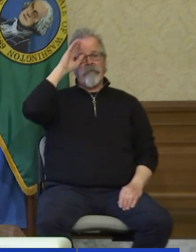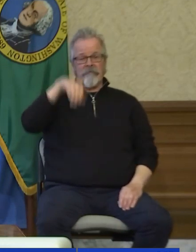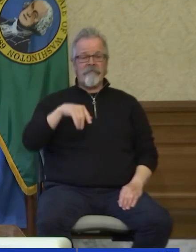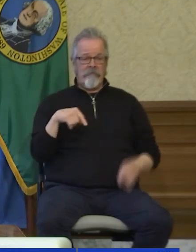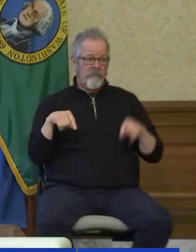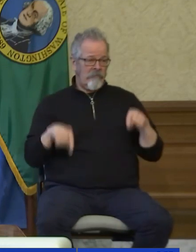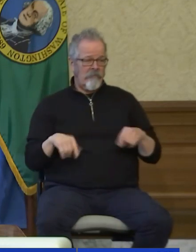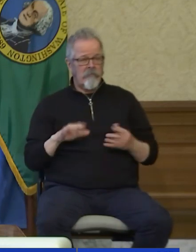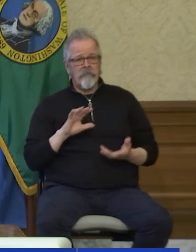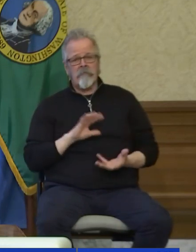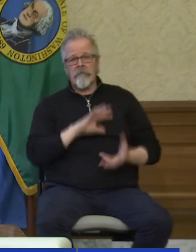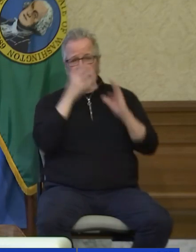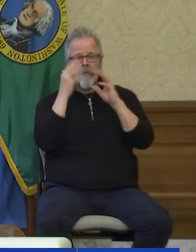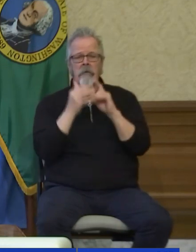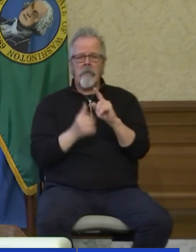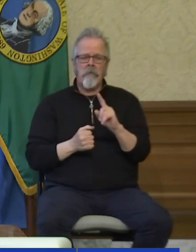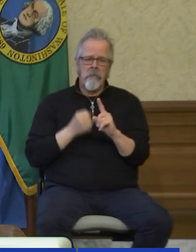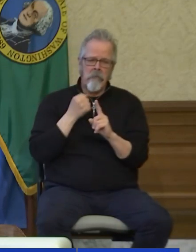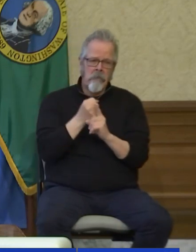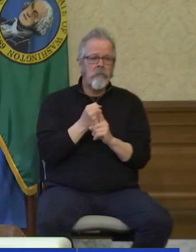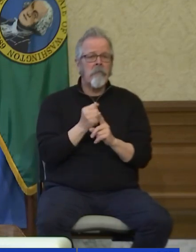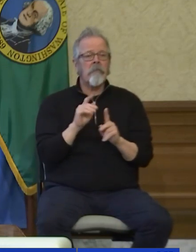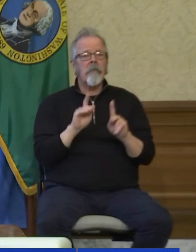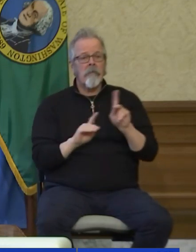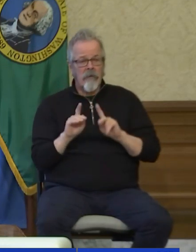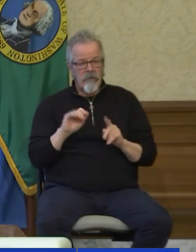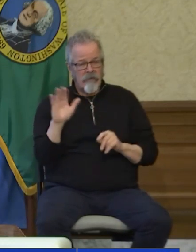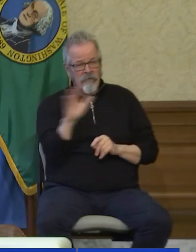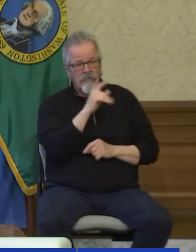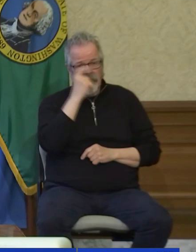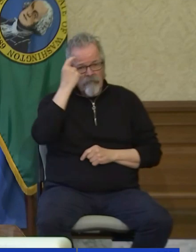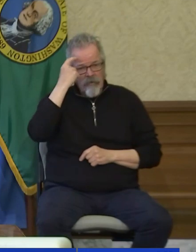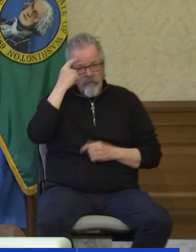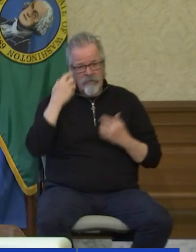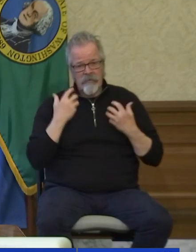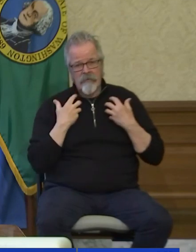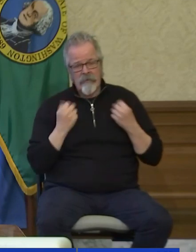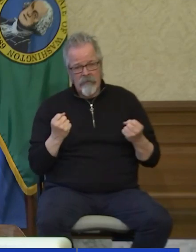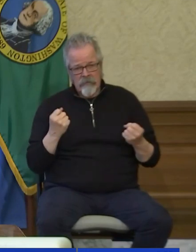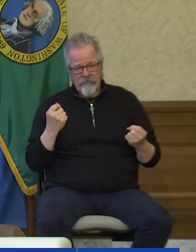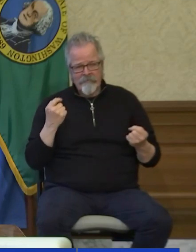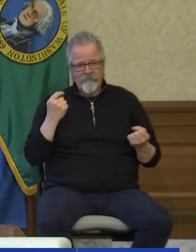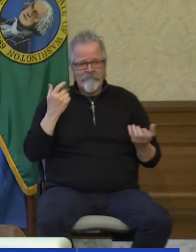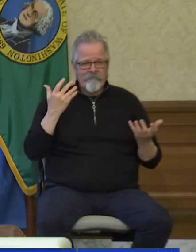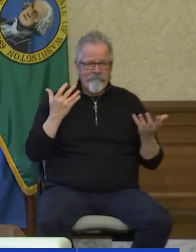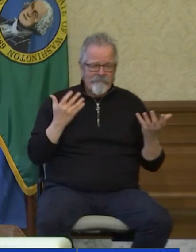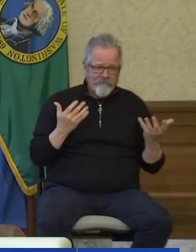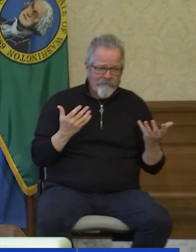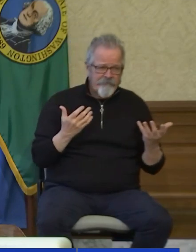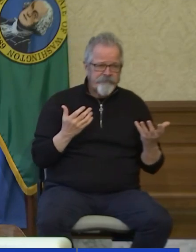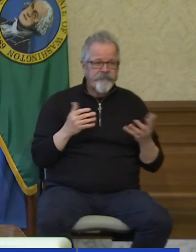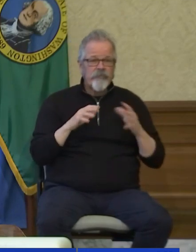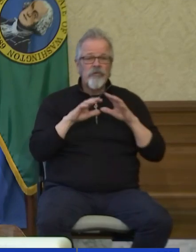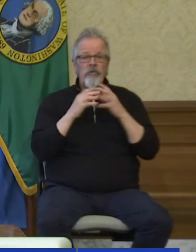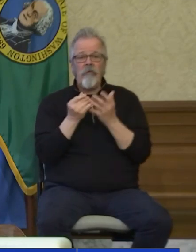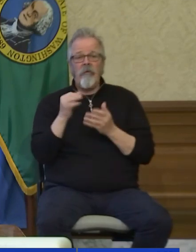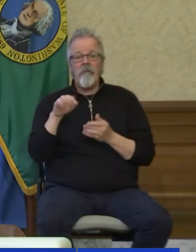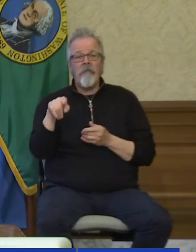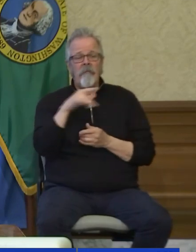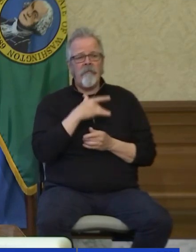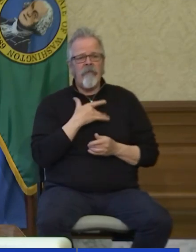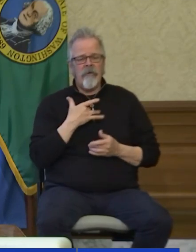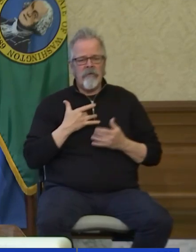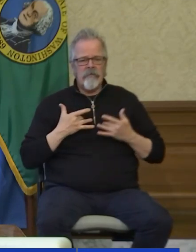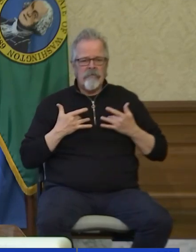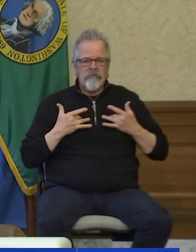mental health as well. And I do want you to know, if you feel alone in this struggle, I hope you'll think,